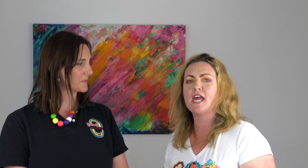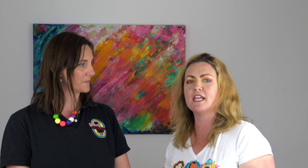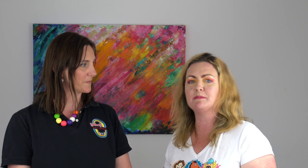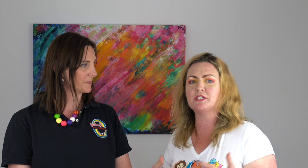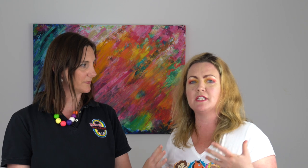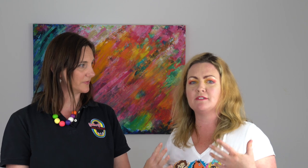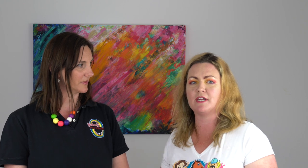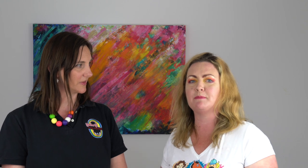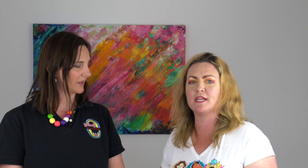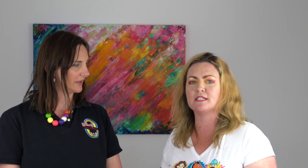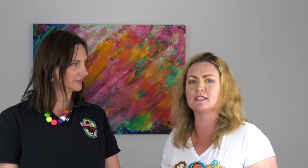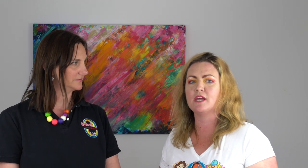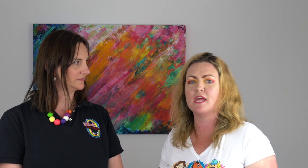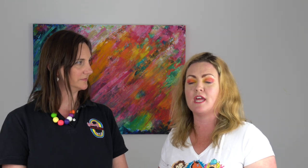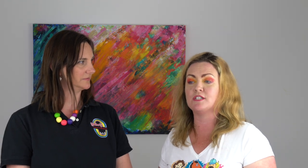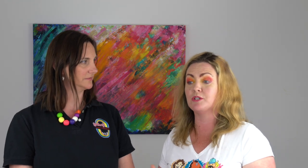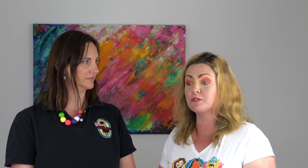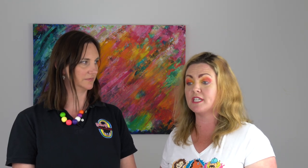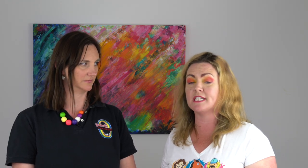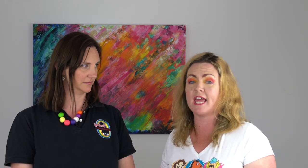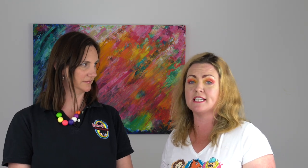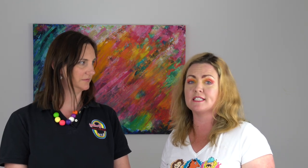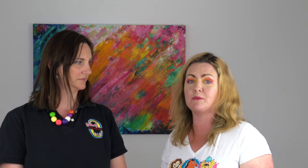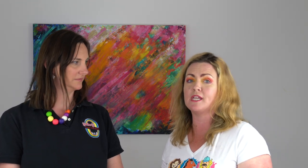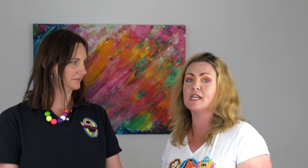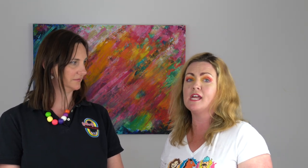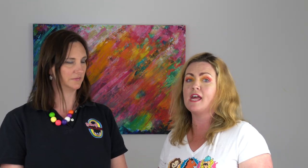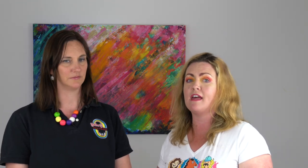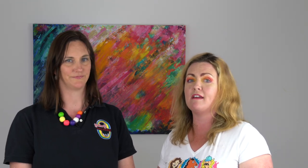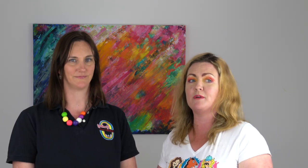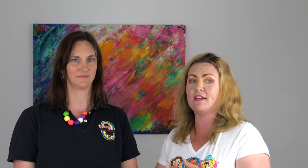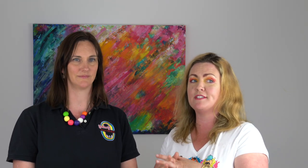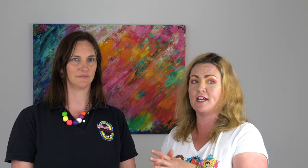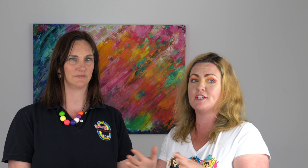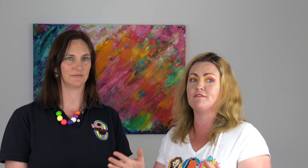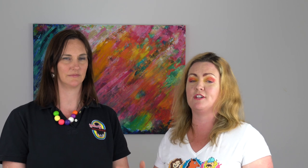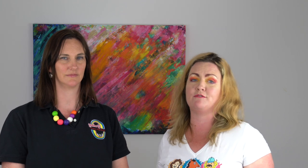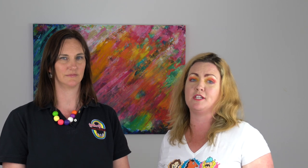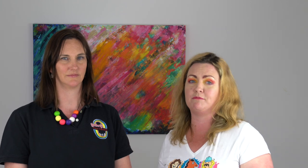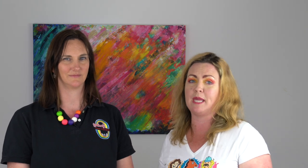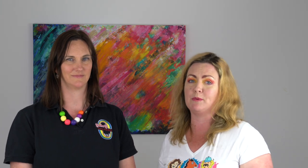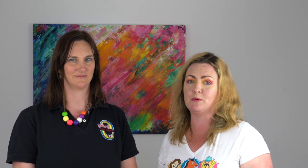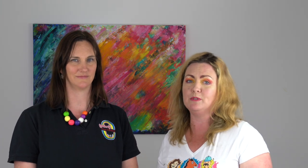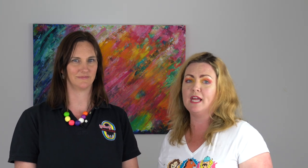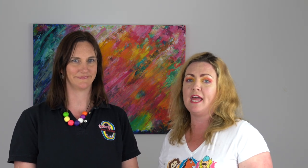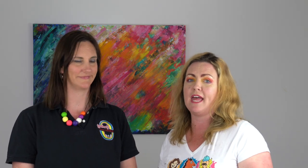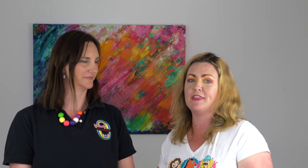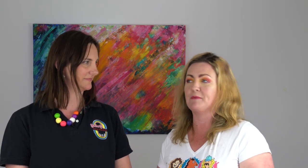and especially as face painters and children's entertainers, we have such a diverse range of people that we